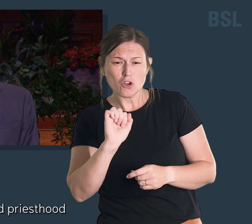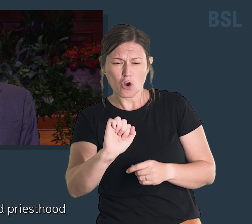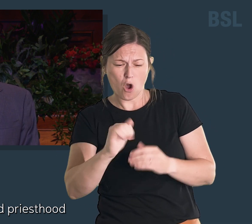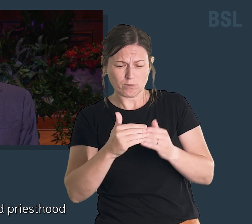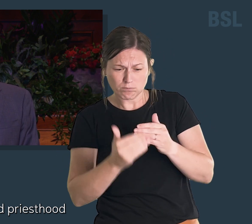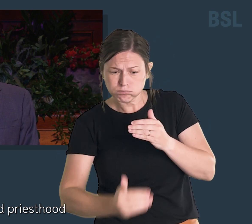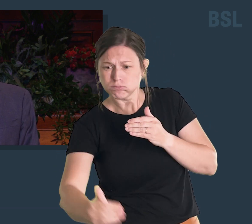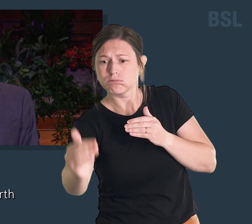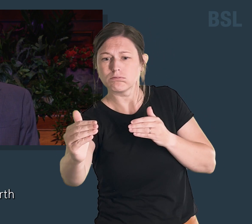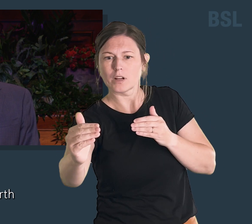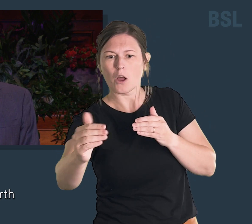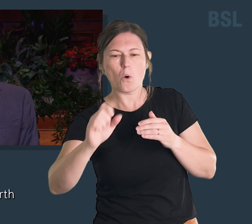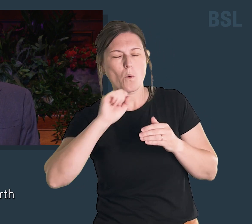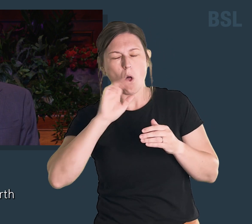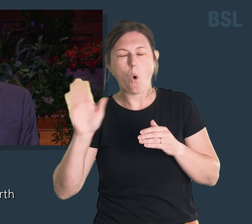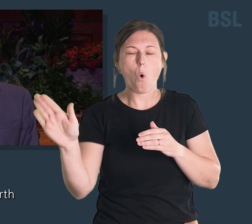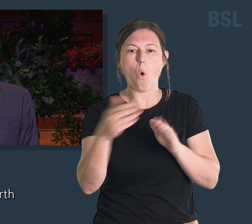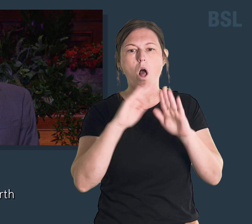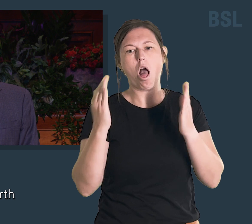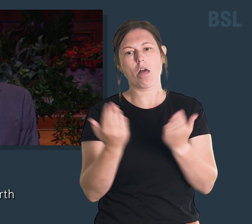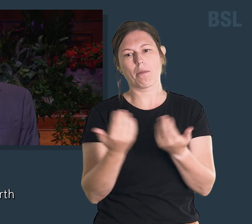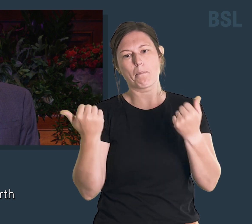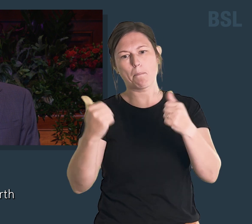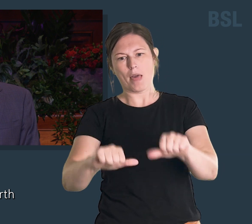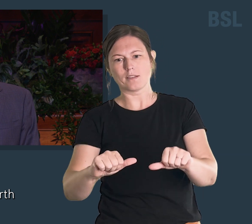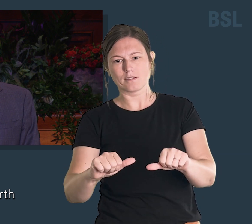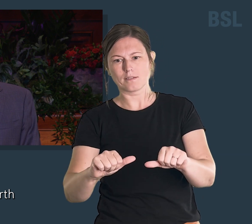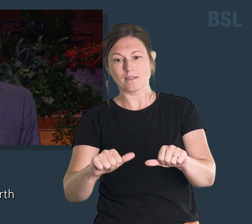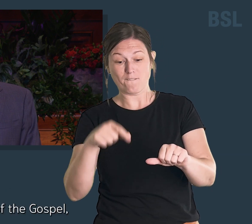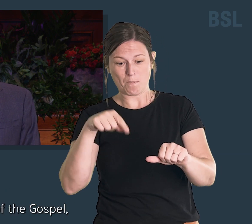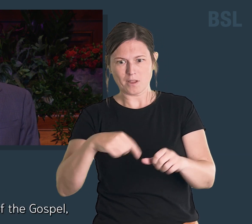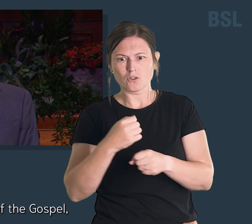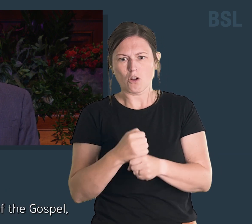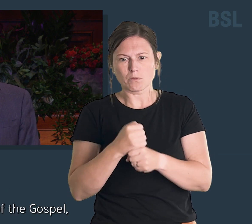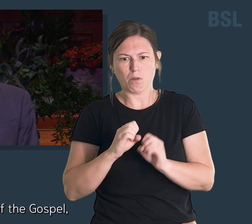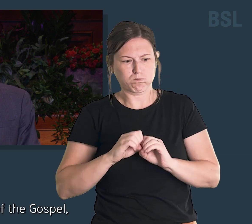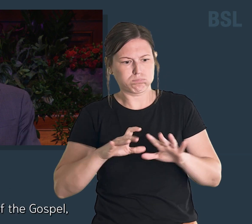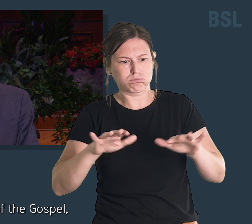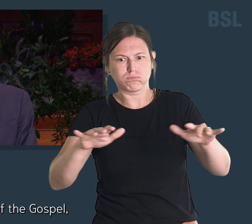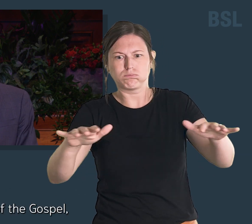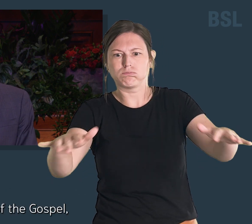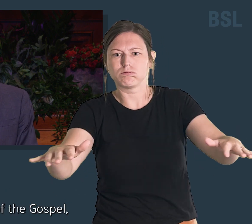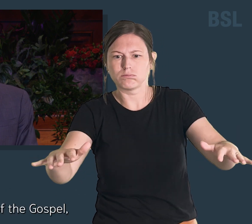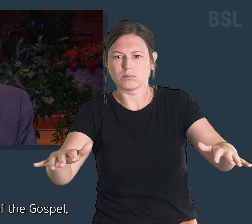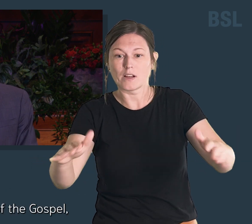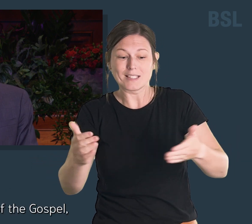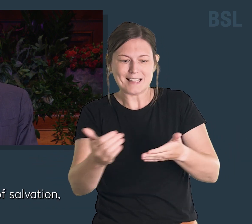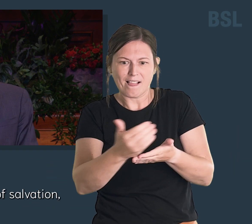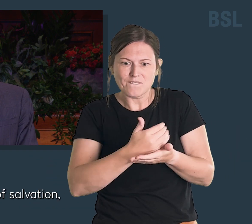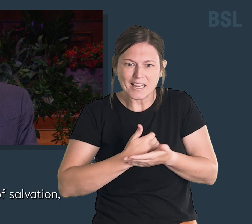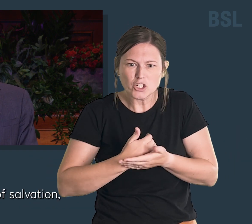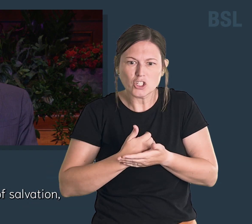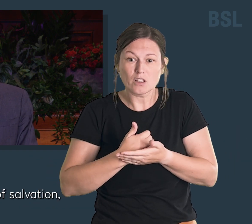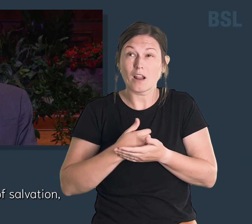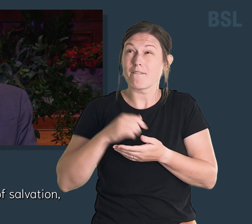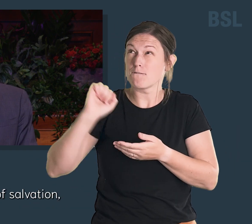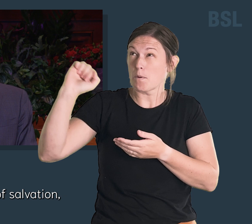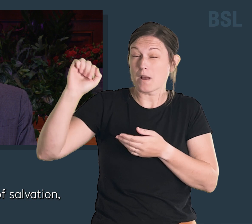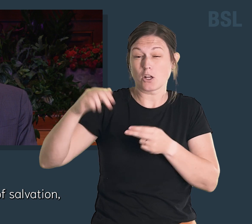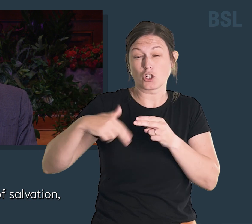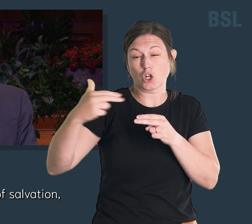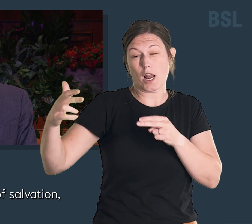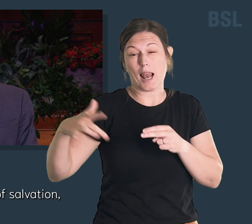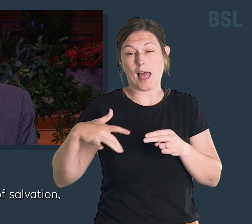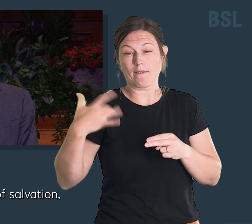priesthood, all the families of the earth should be blessed, even with the blessings of the gospel, which are the blessings of